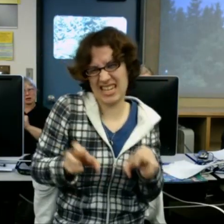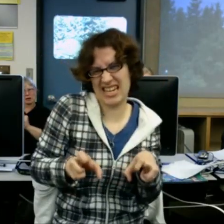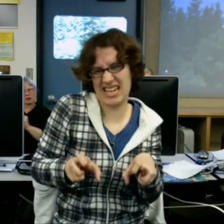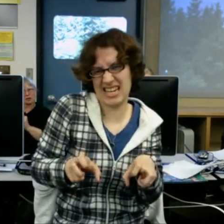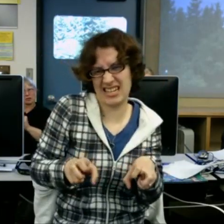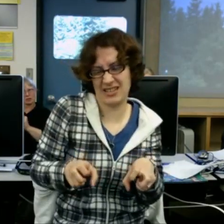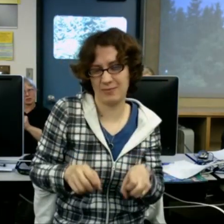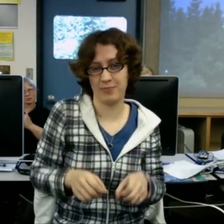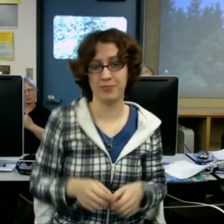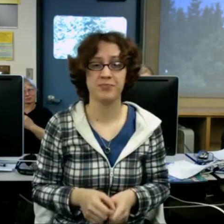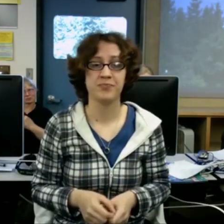selfish.